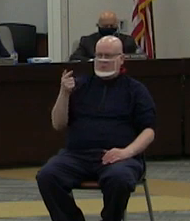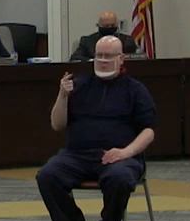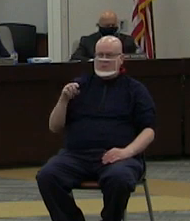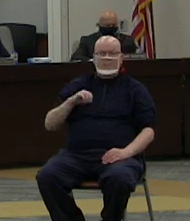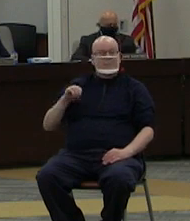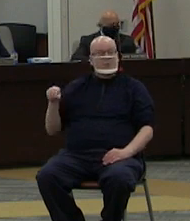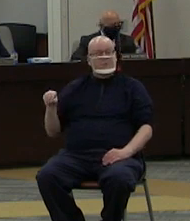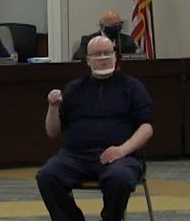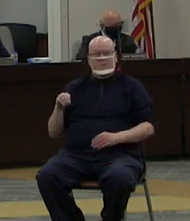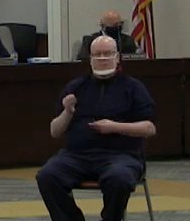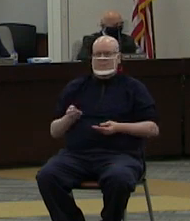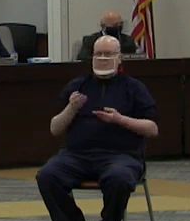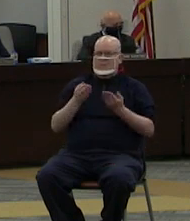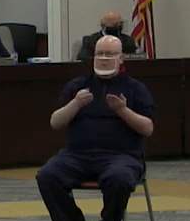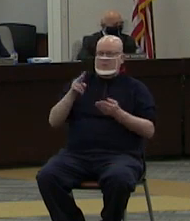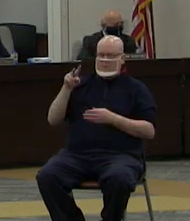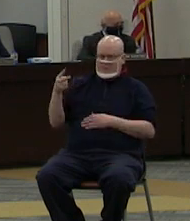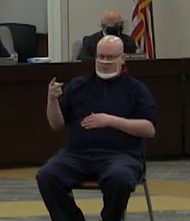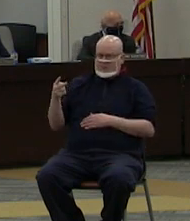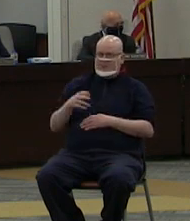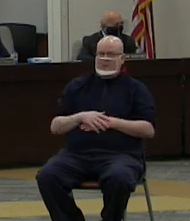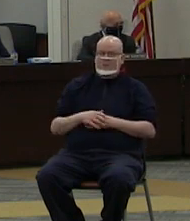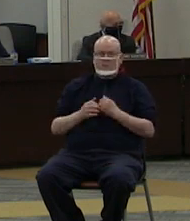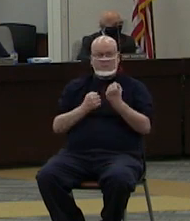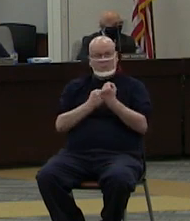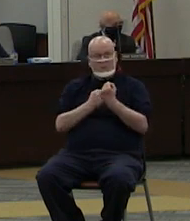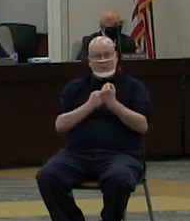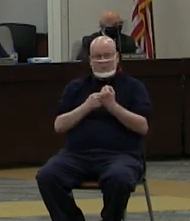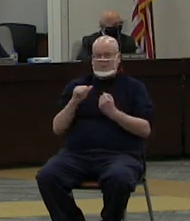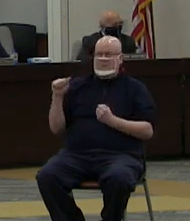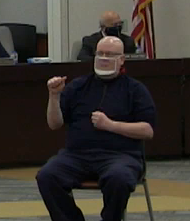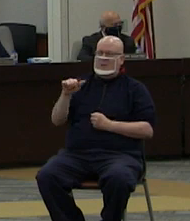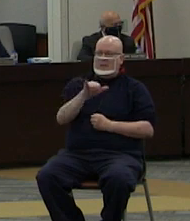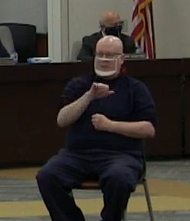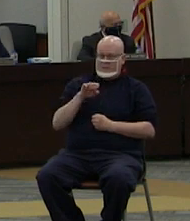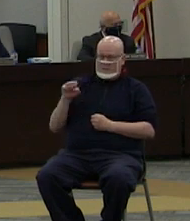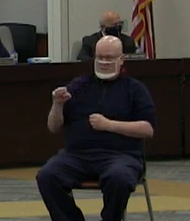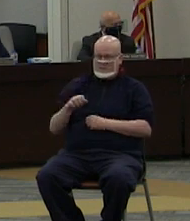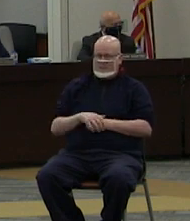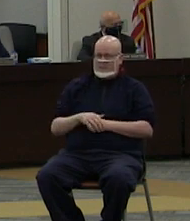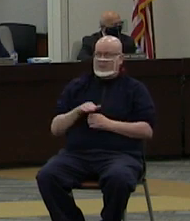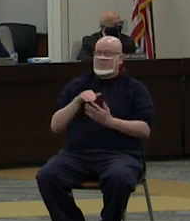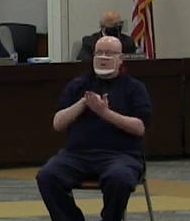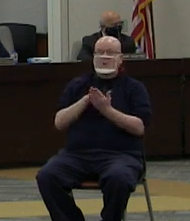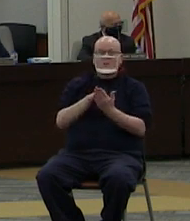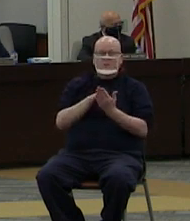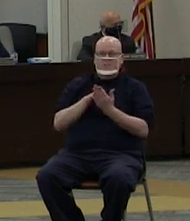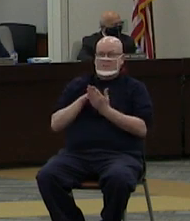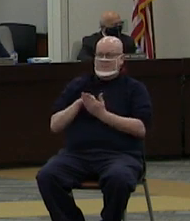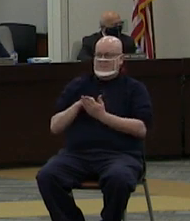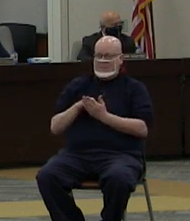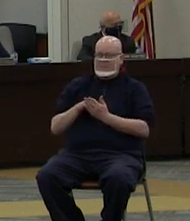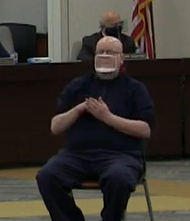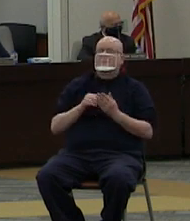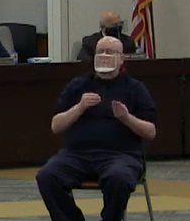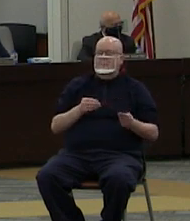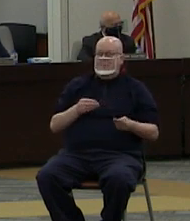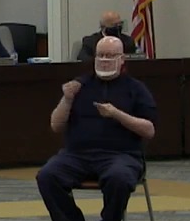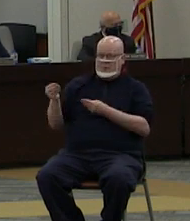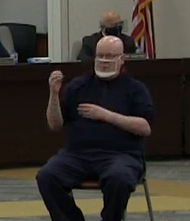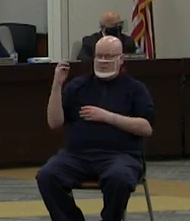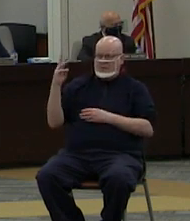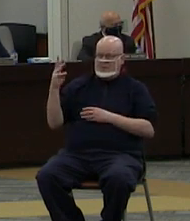moved. Second. All in favor? Aye. Aye. Any opposed? Motion carries 6-0.